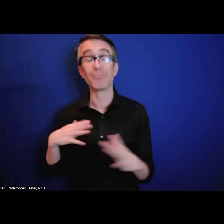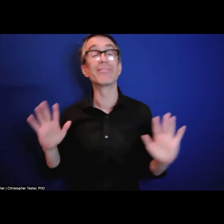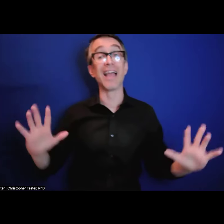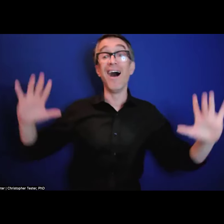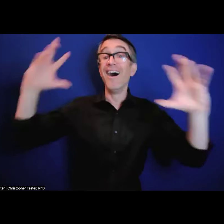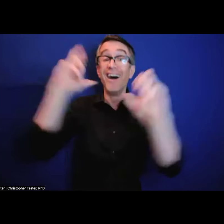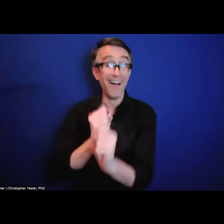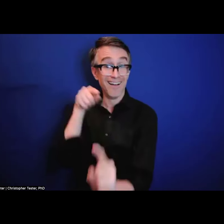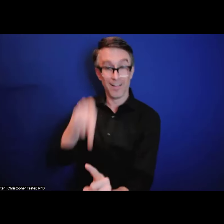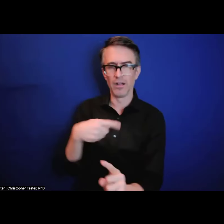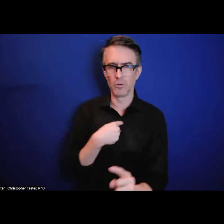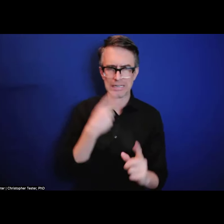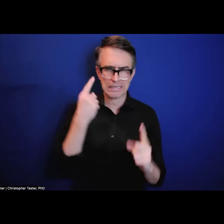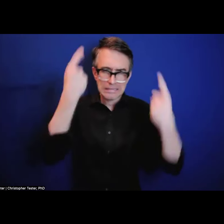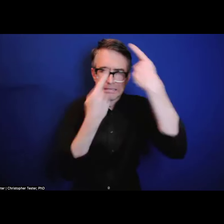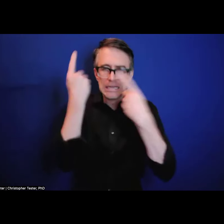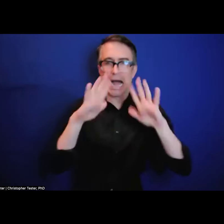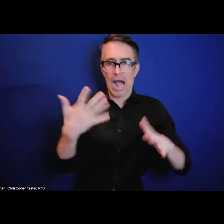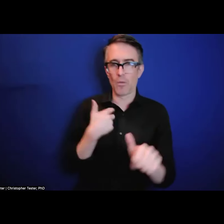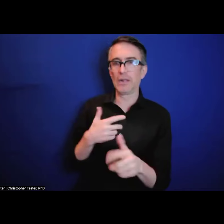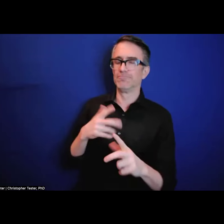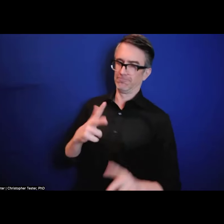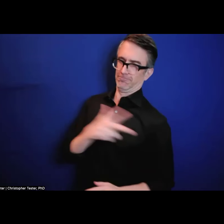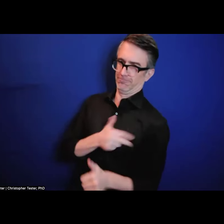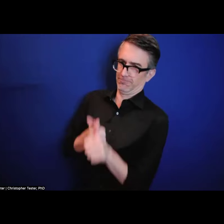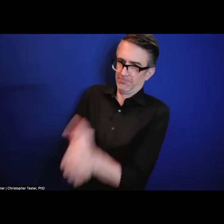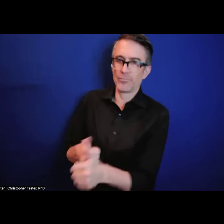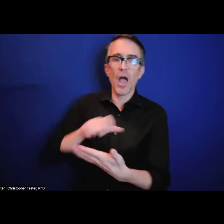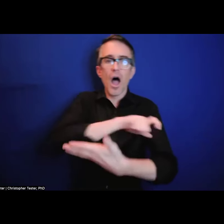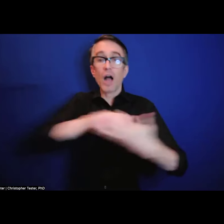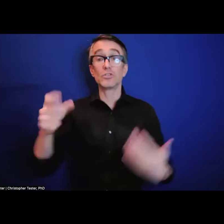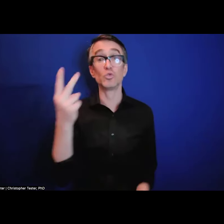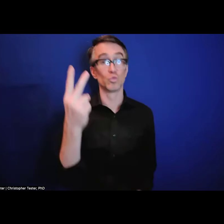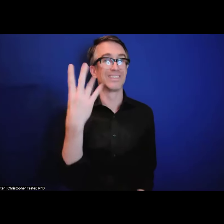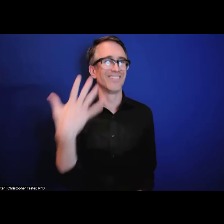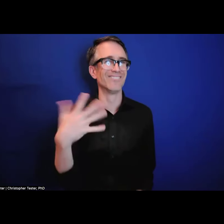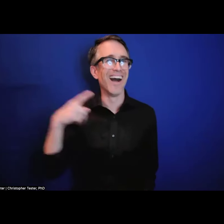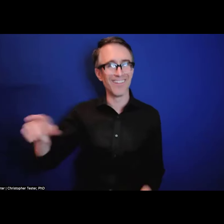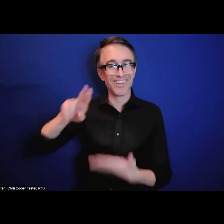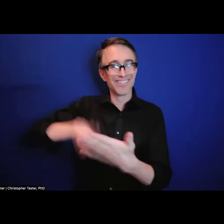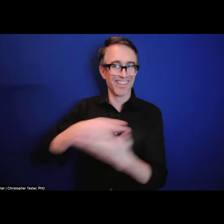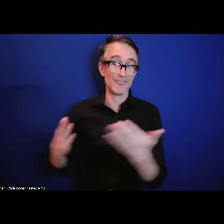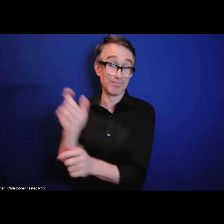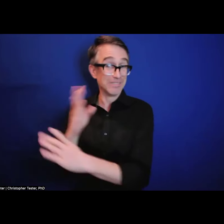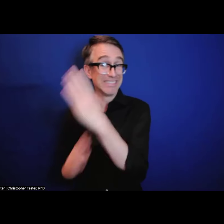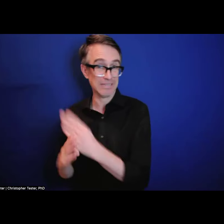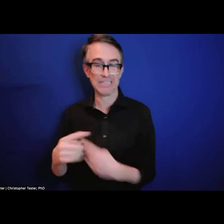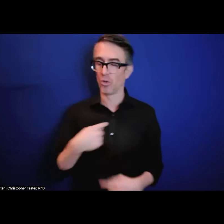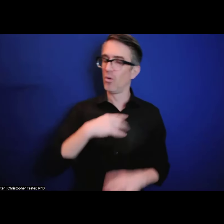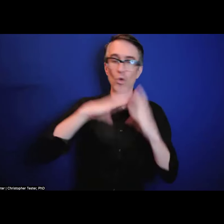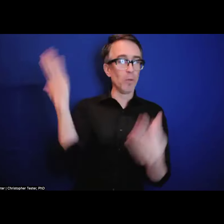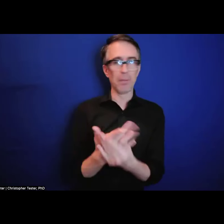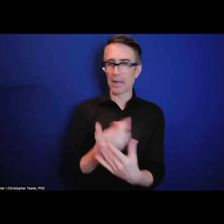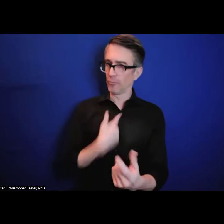translate the CRPD commitments into tangible development outcomes, and in so doing, making disability inclusive health